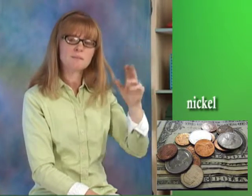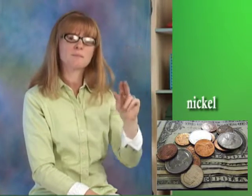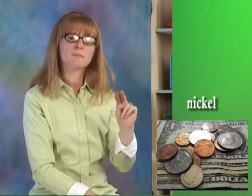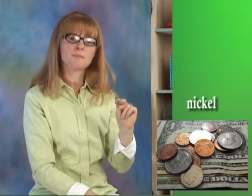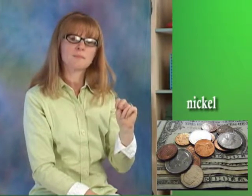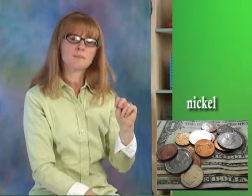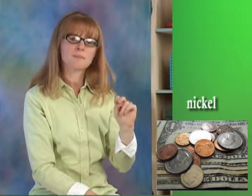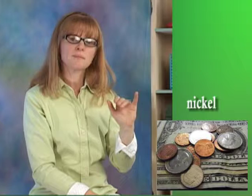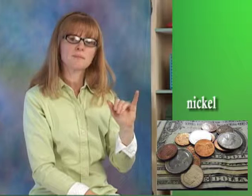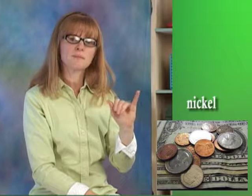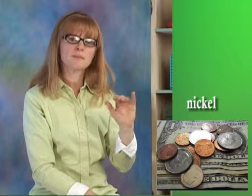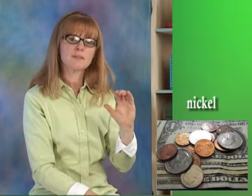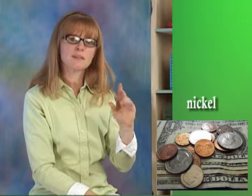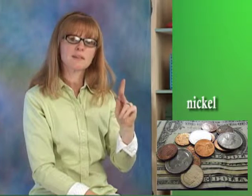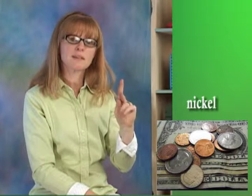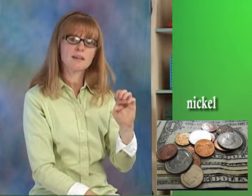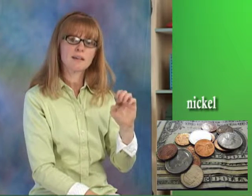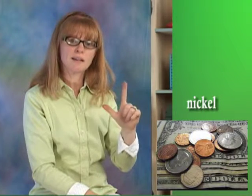4 cents.